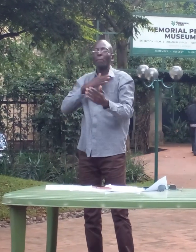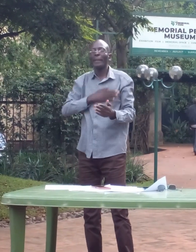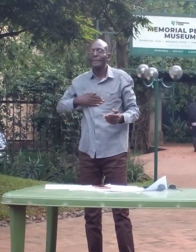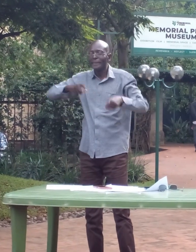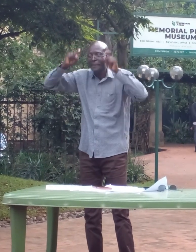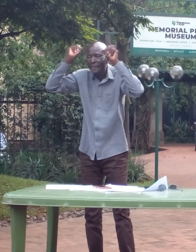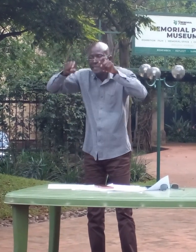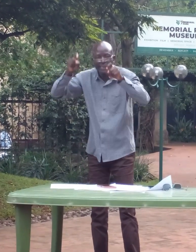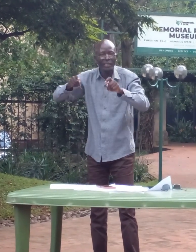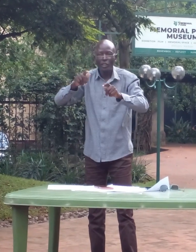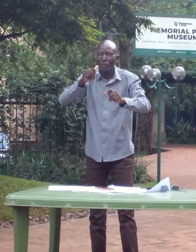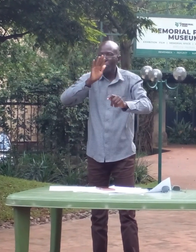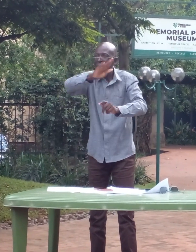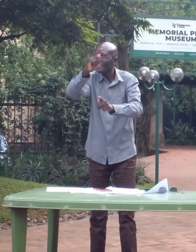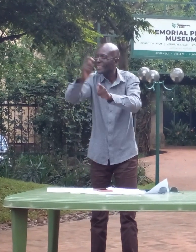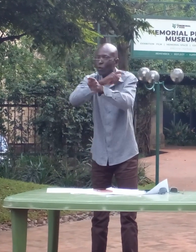to give us